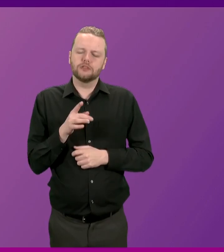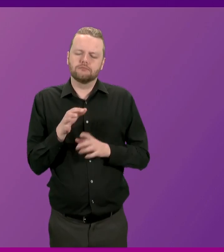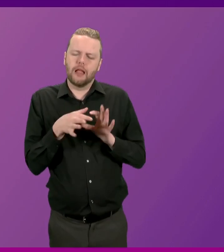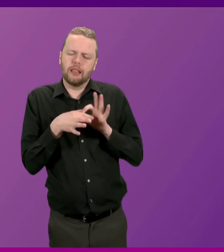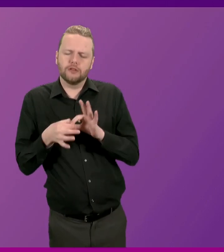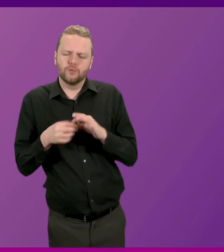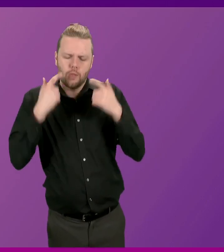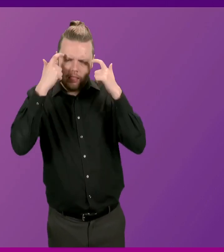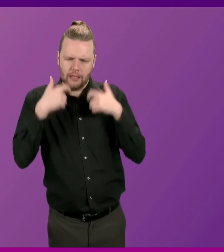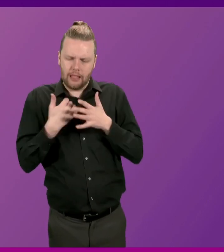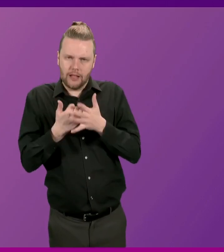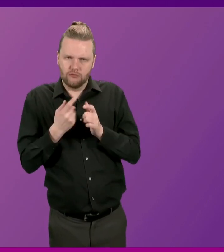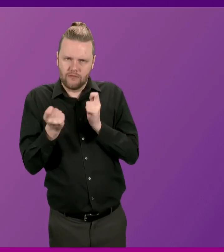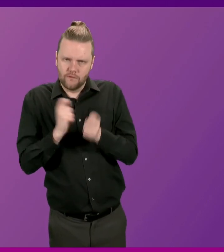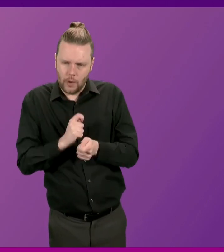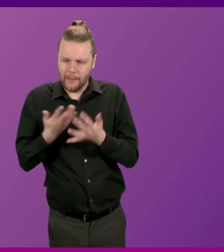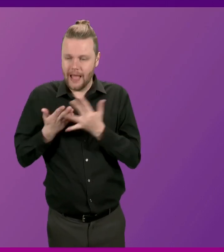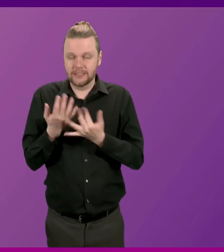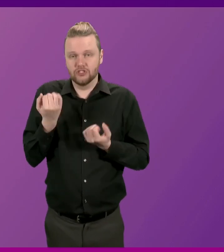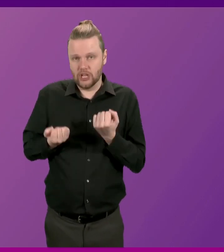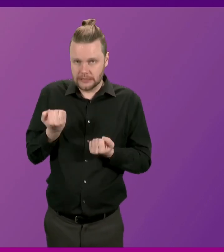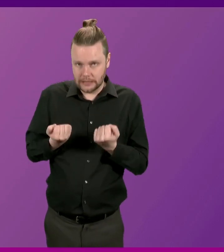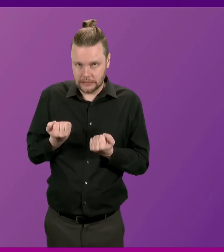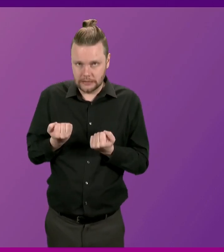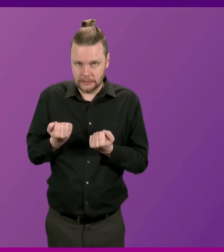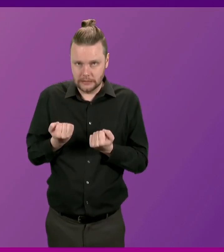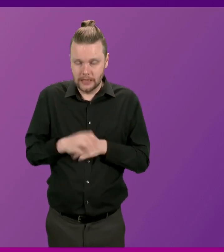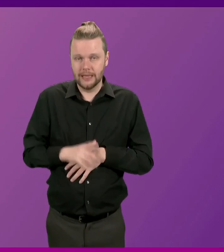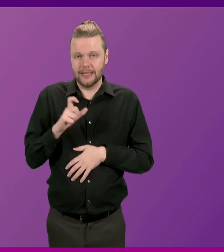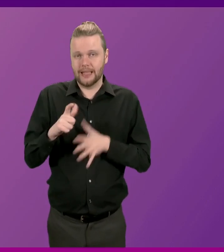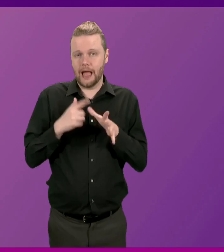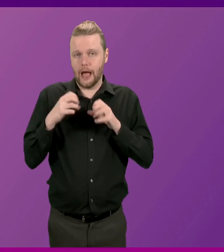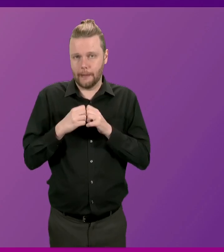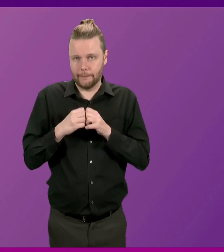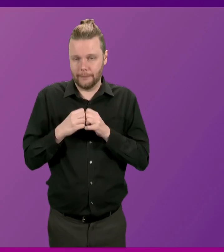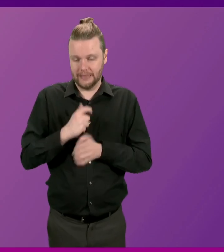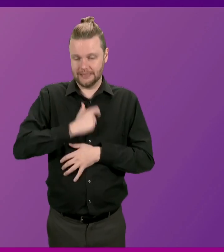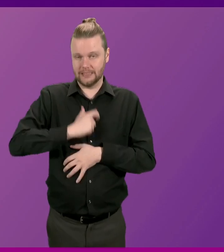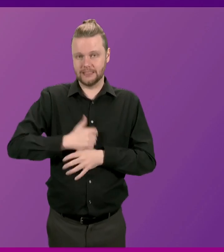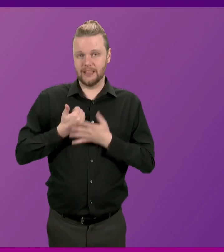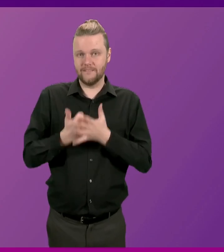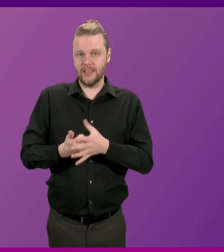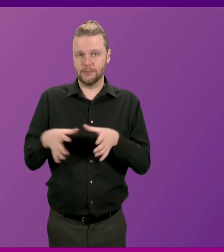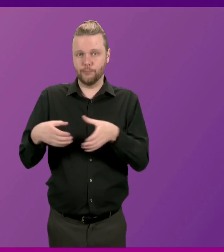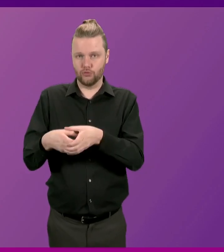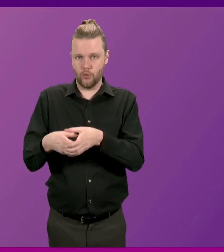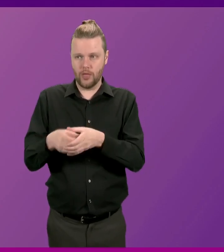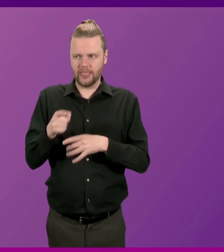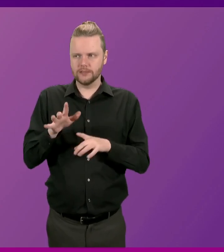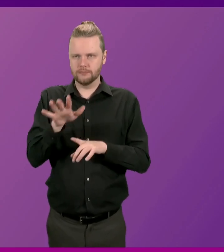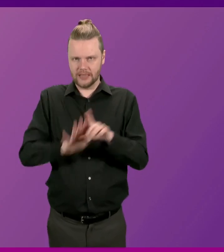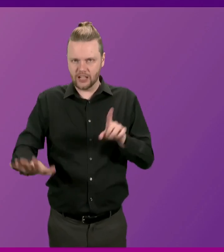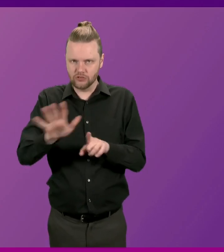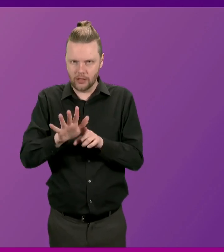reform and access to justice, the Citizens Advice Bureau, that's something that's national. I know